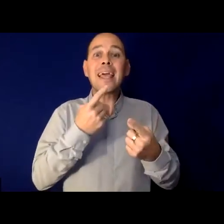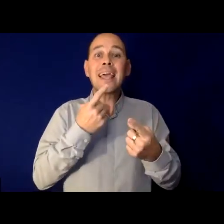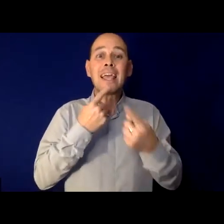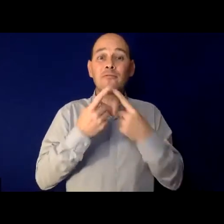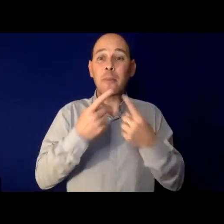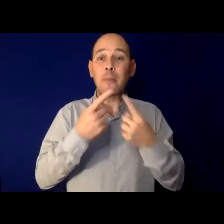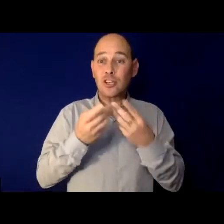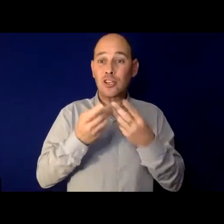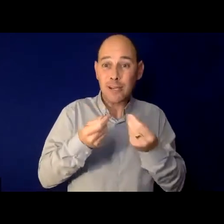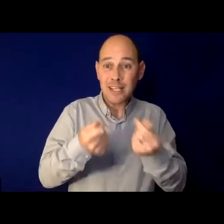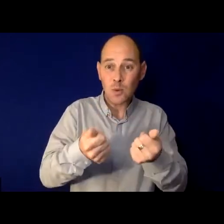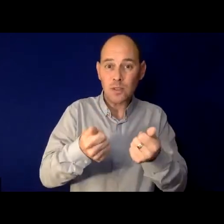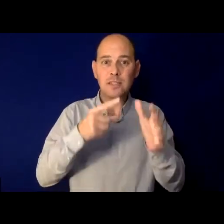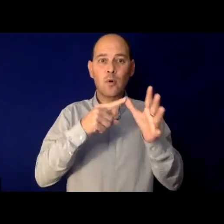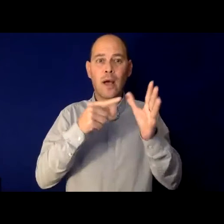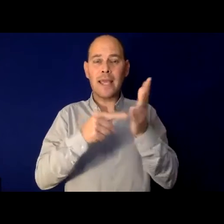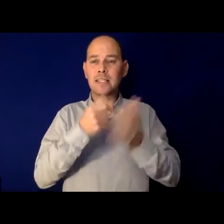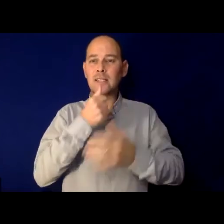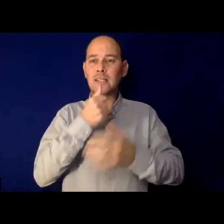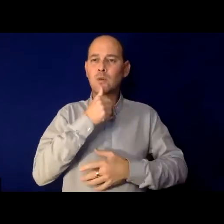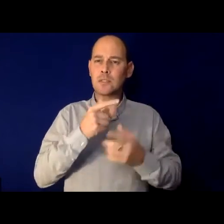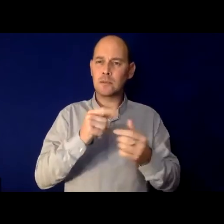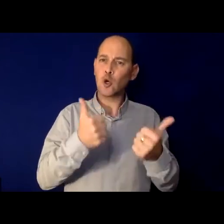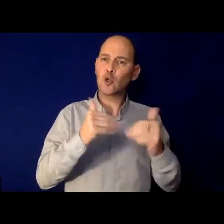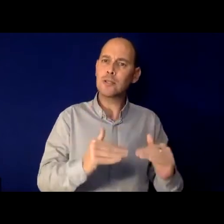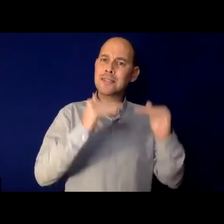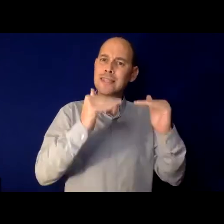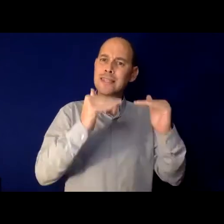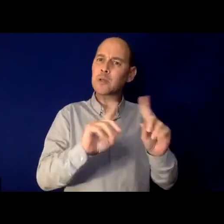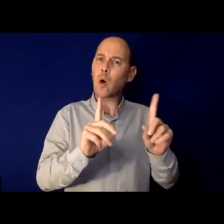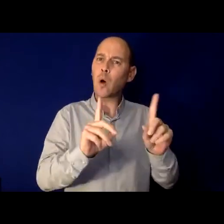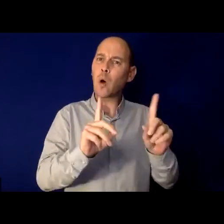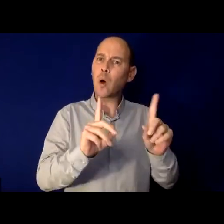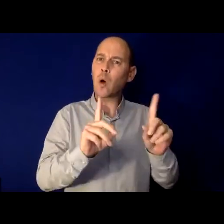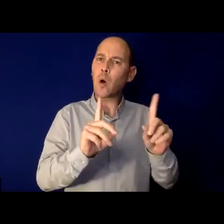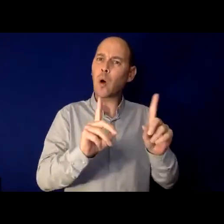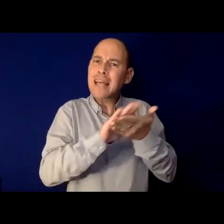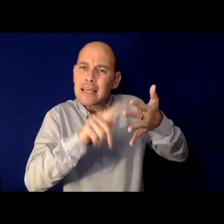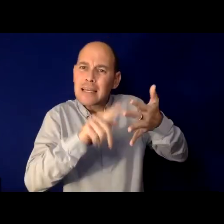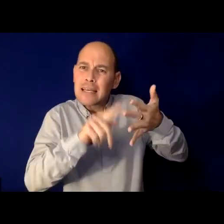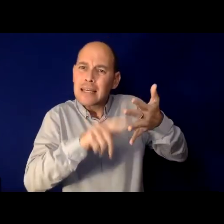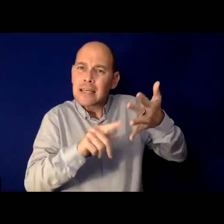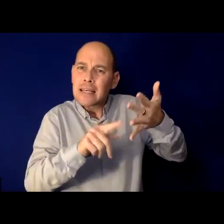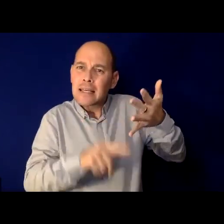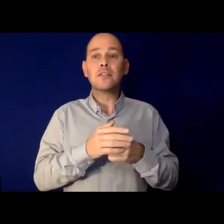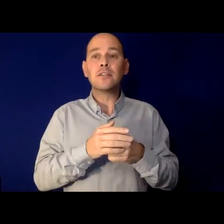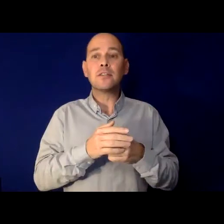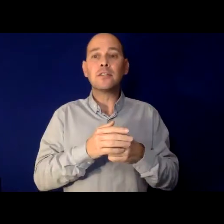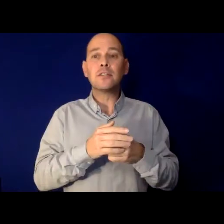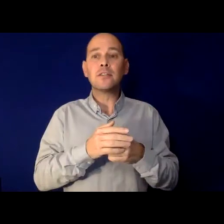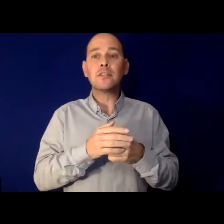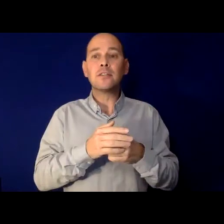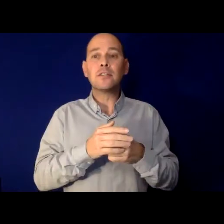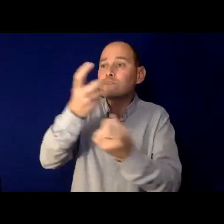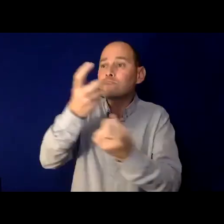users about good product standards and what they should look at when they're accessing AT through these informal markets, but also information about how they can